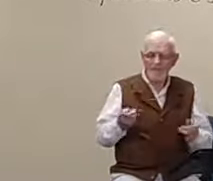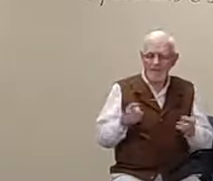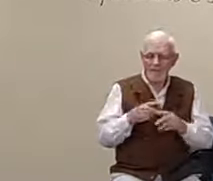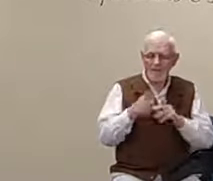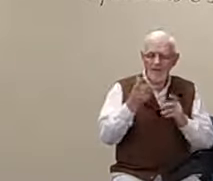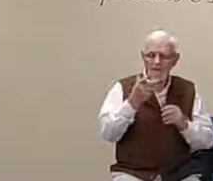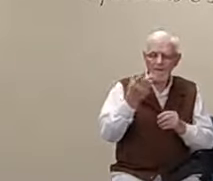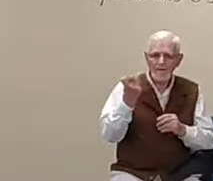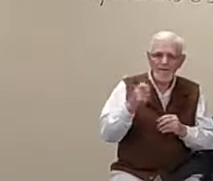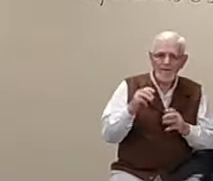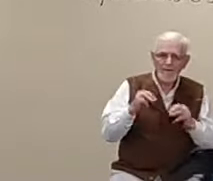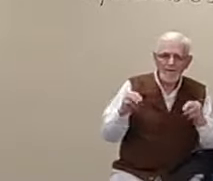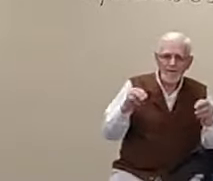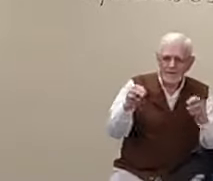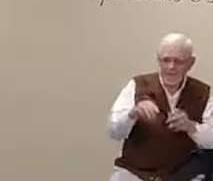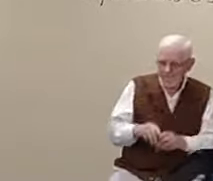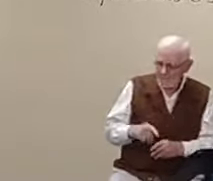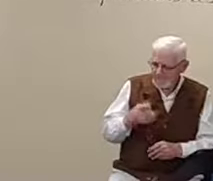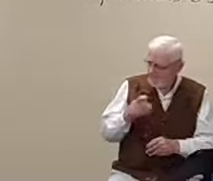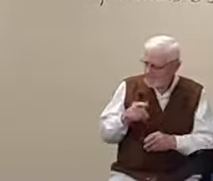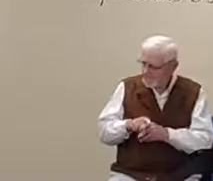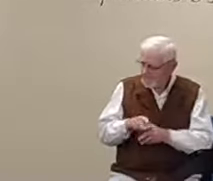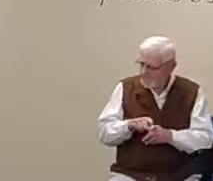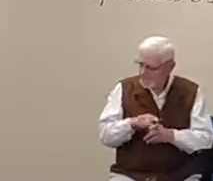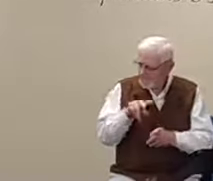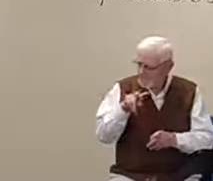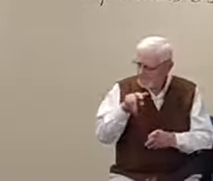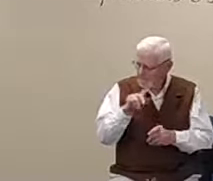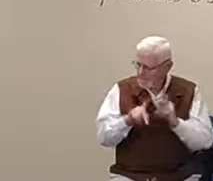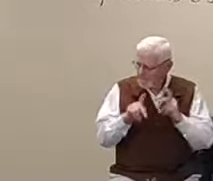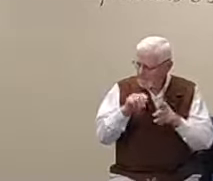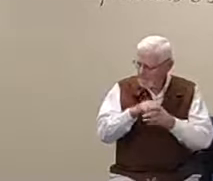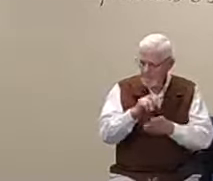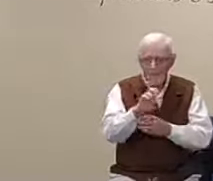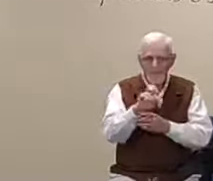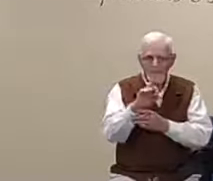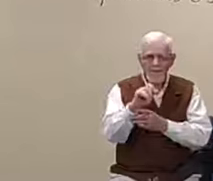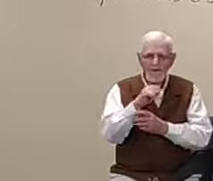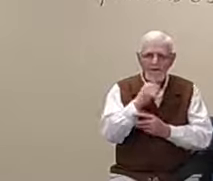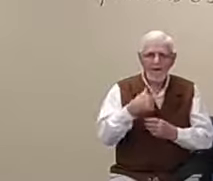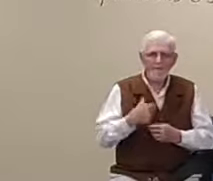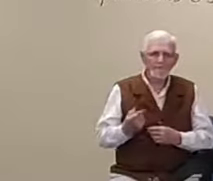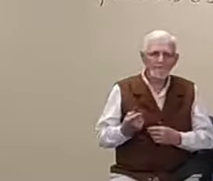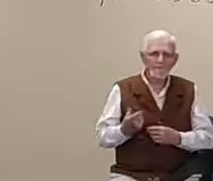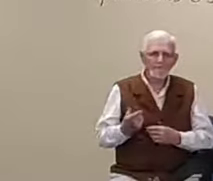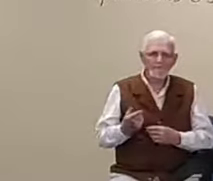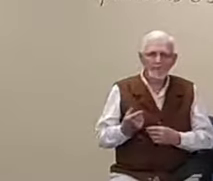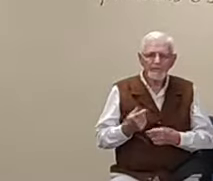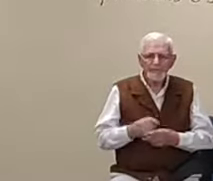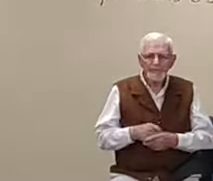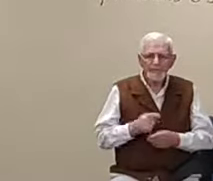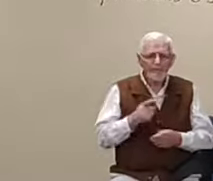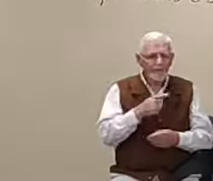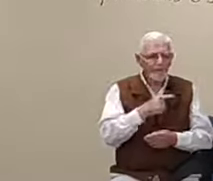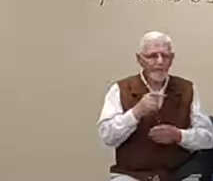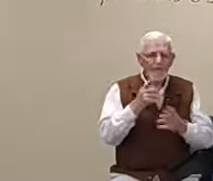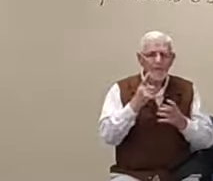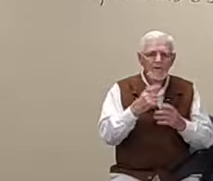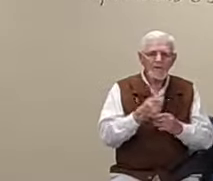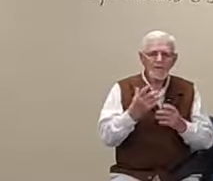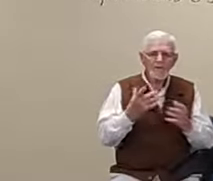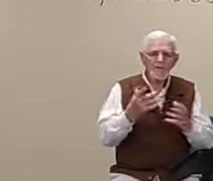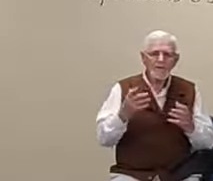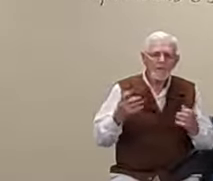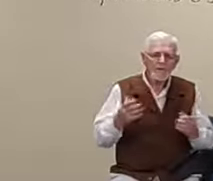I've often looked at the people in Ukraine, and the one thing they didn't have is they didn't have guns. They were one of the most